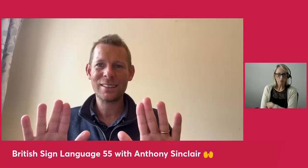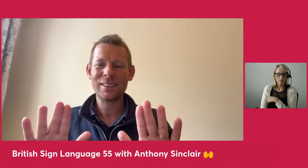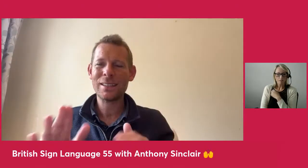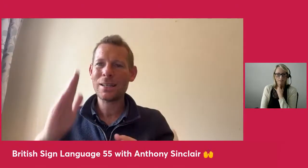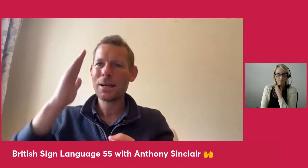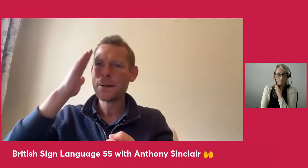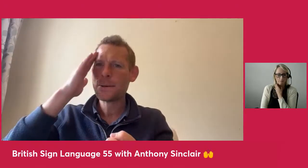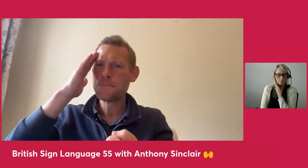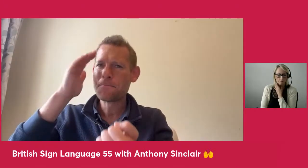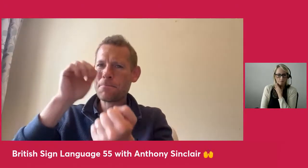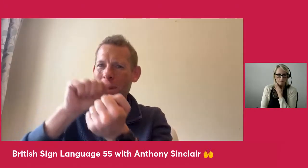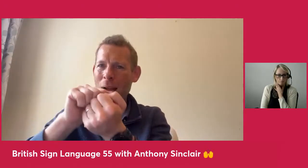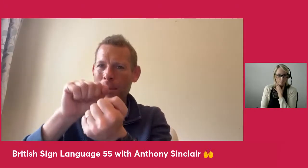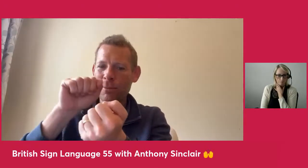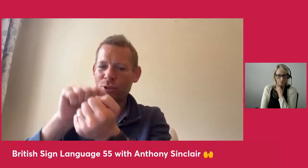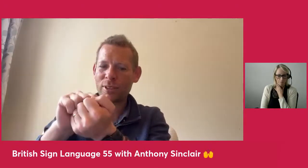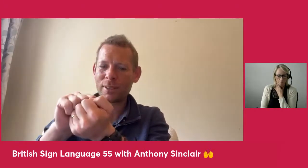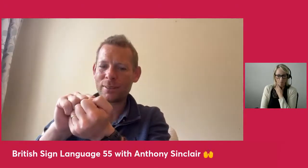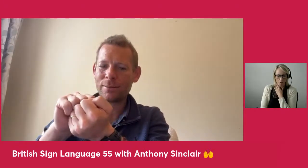wonderful,